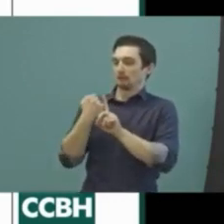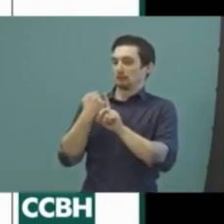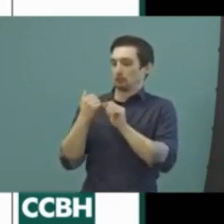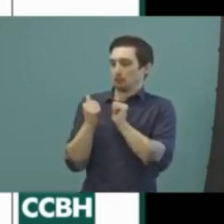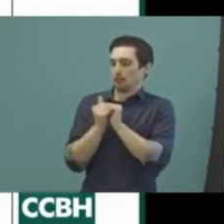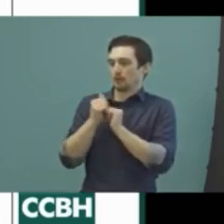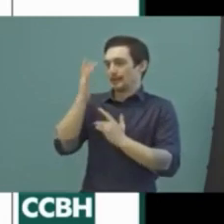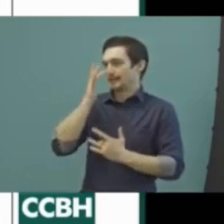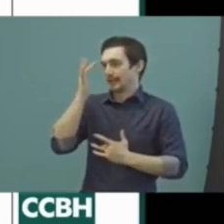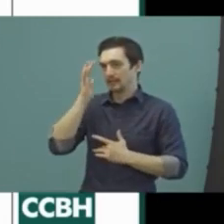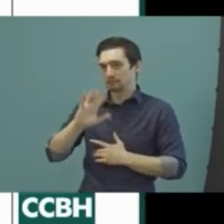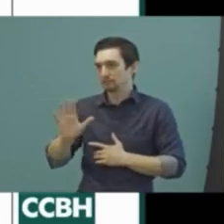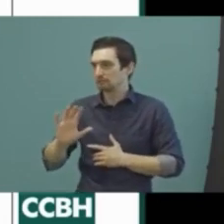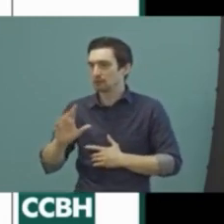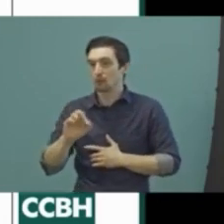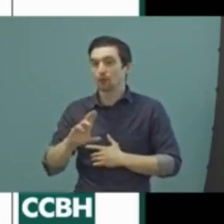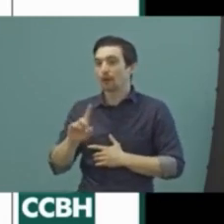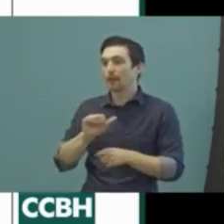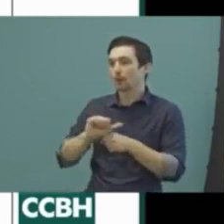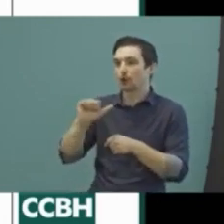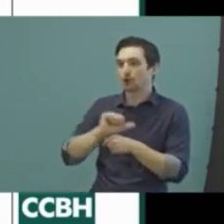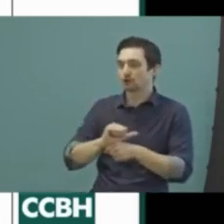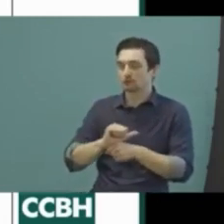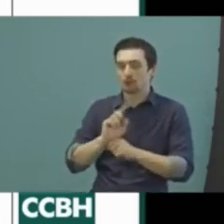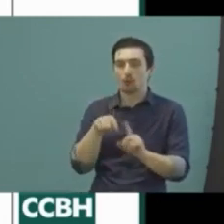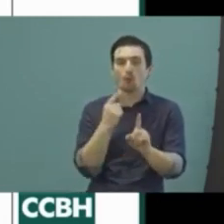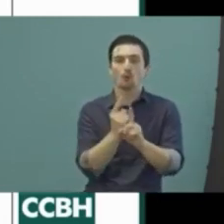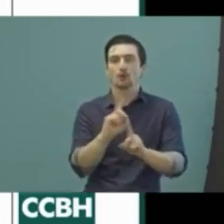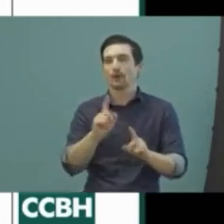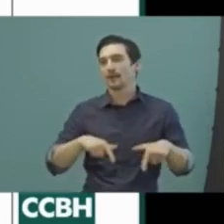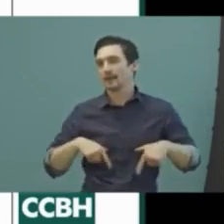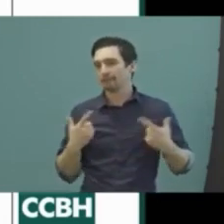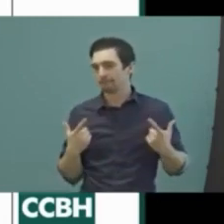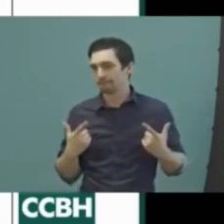or where they work.